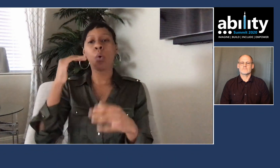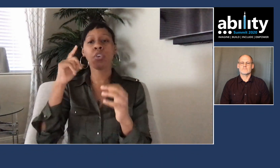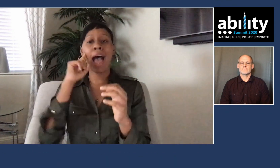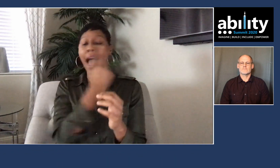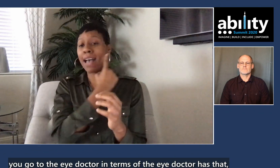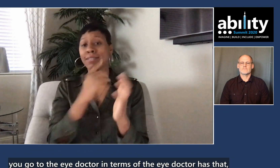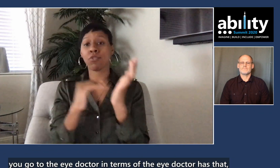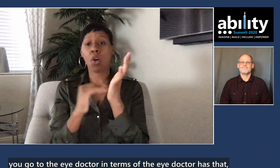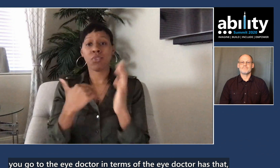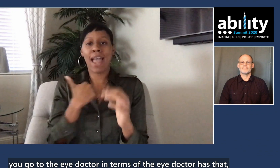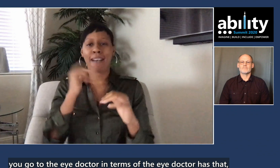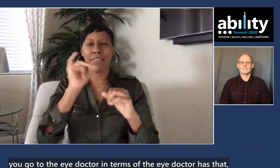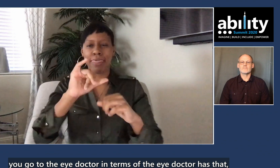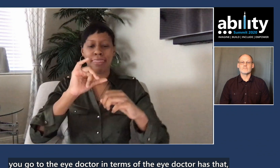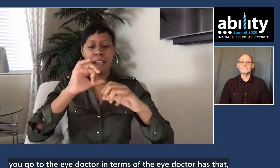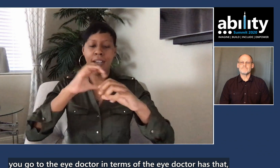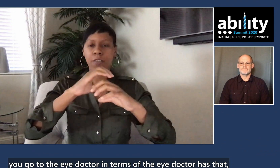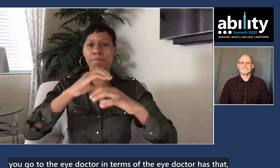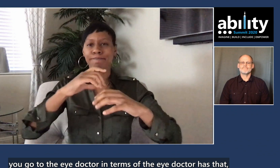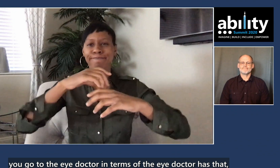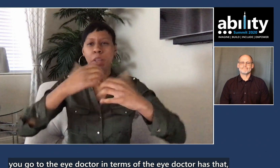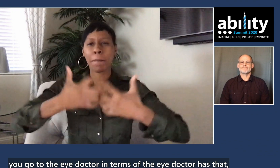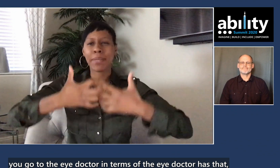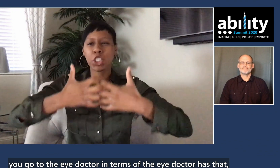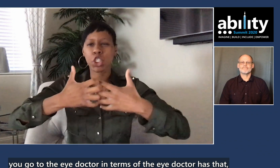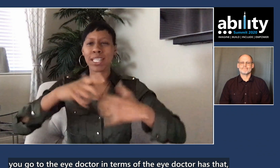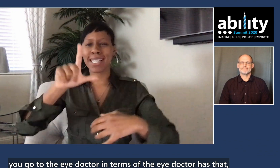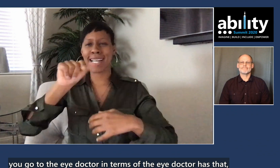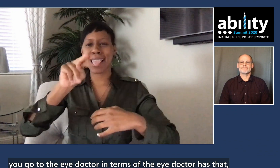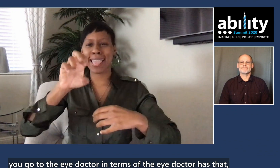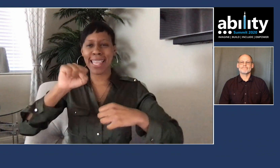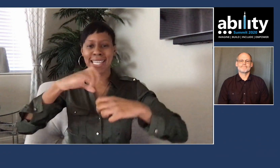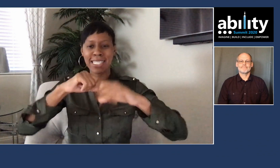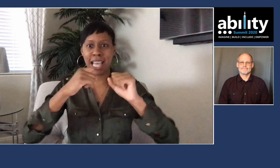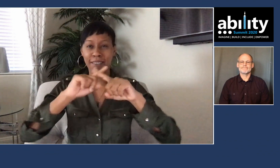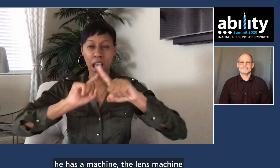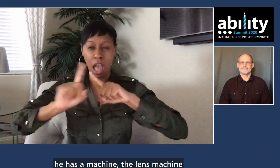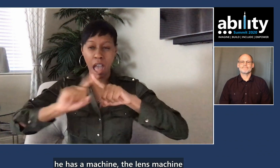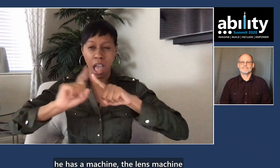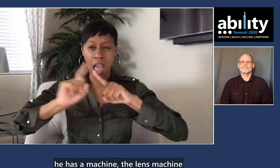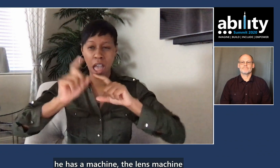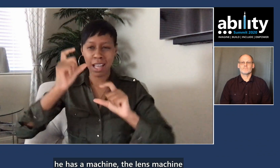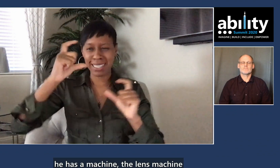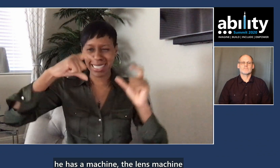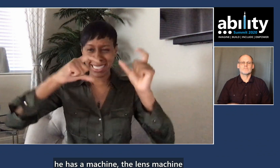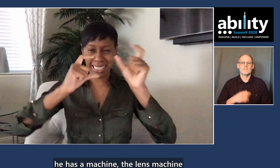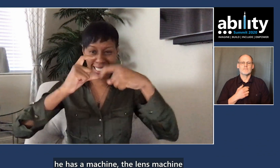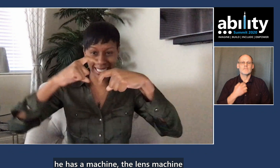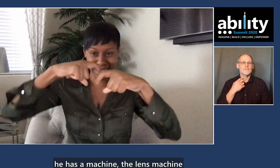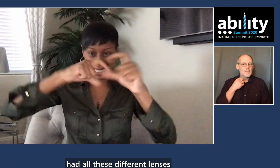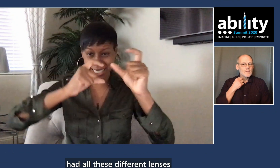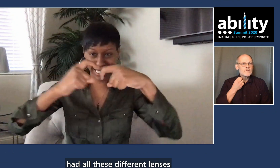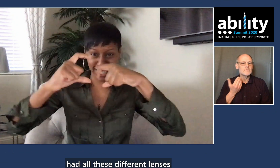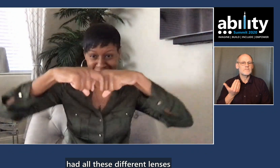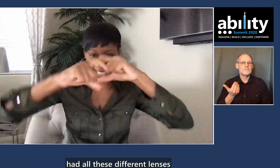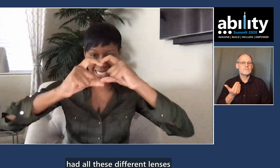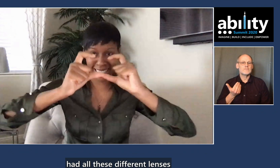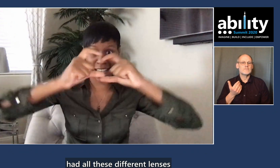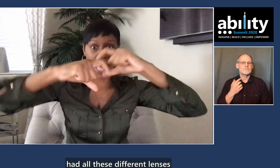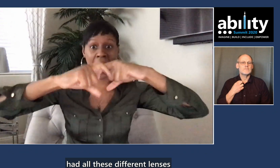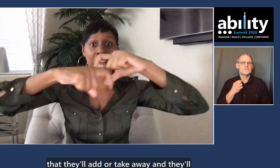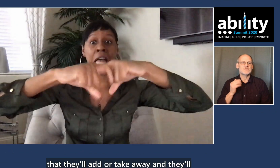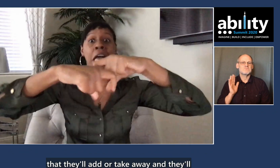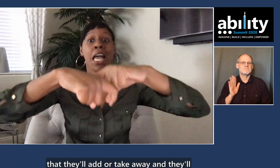You go to the eye doctor in terms of, the eye doctor has that, the machine, the lens machine, has all these different lenses